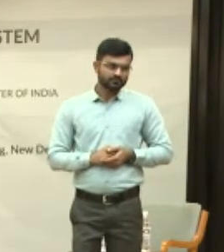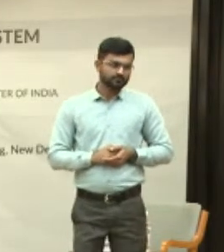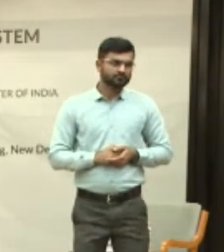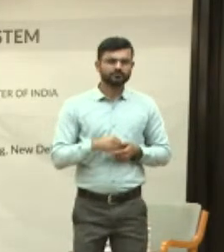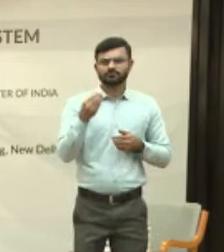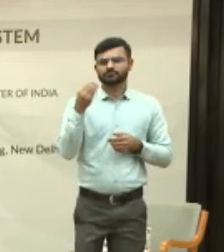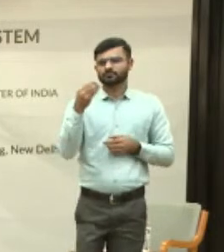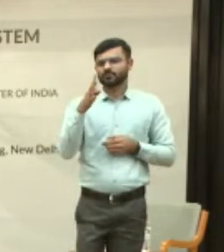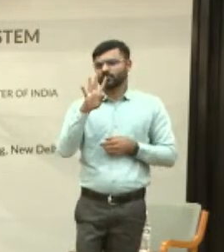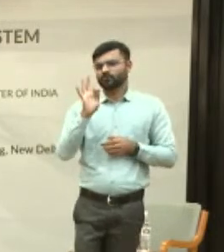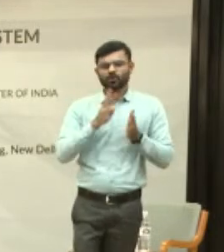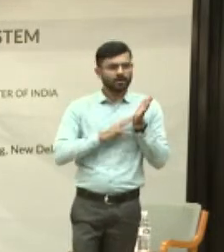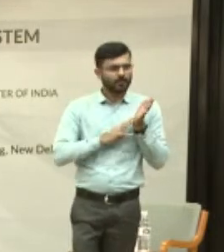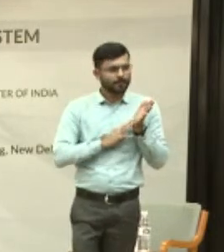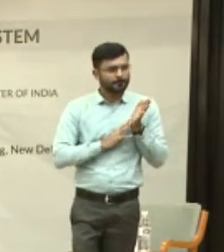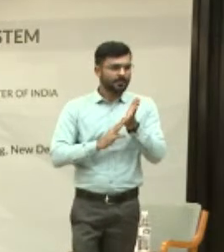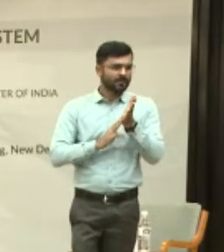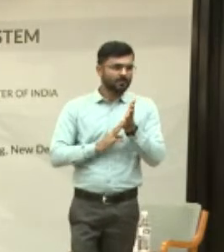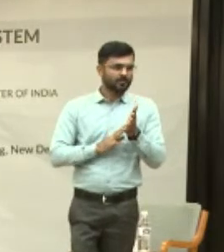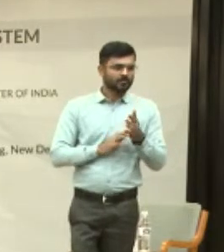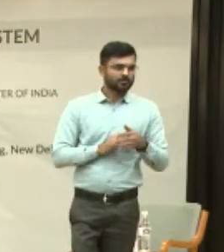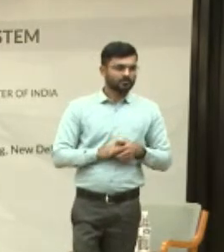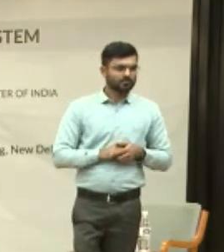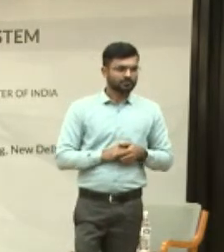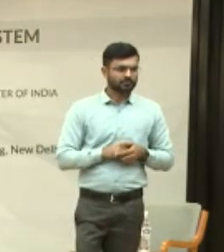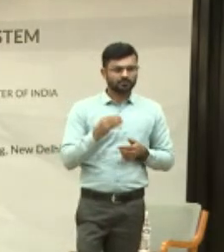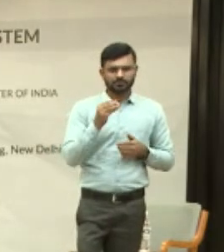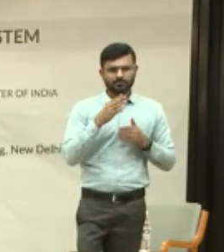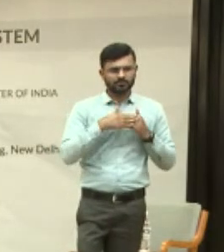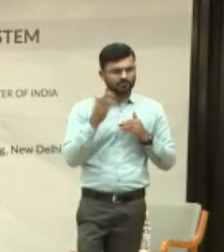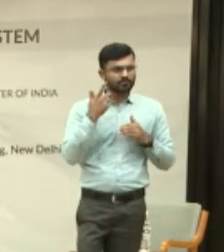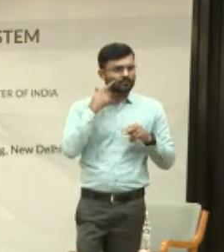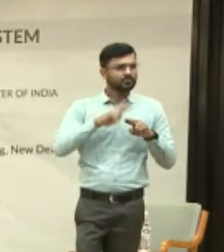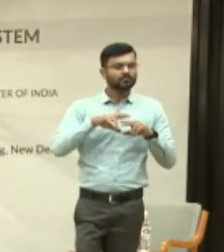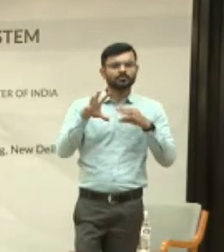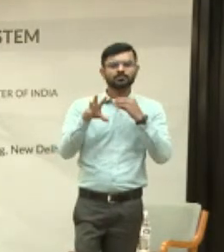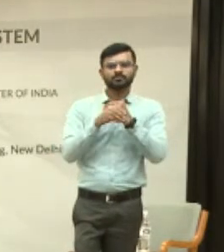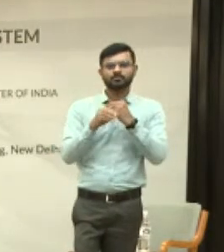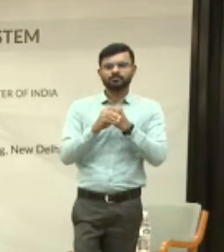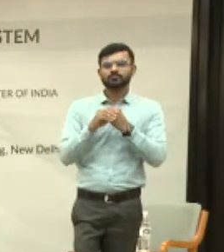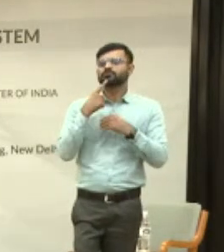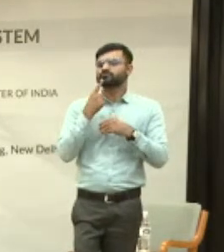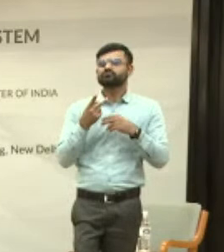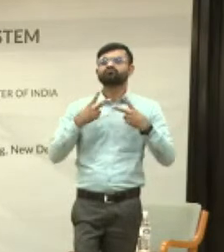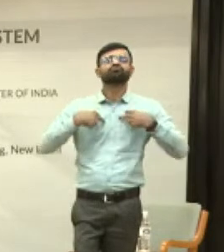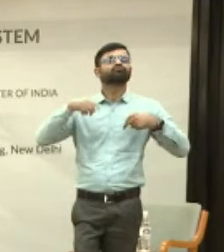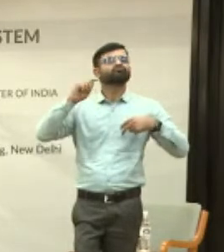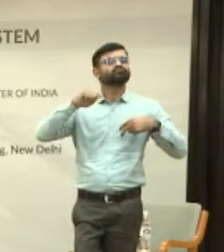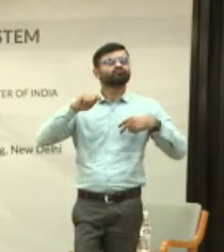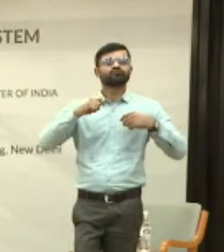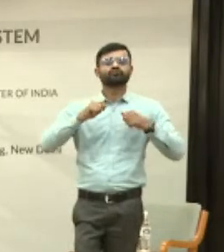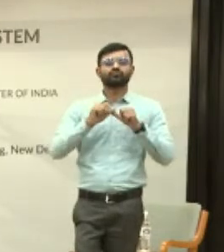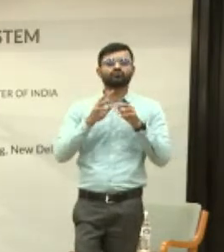Roughly 40 million. A little bit more if you include quasi-judicial forum.